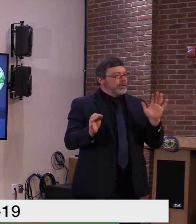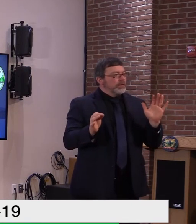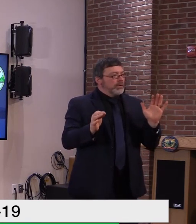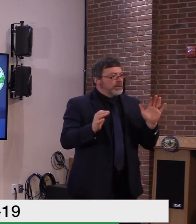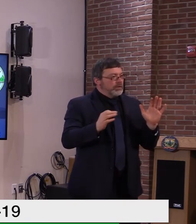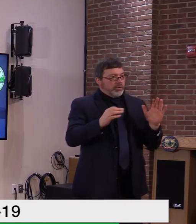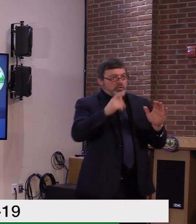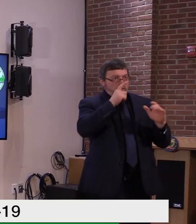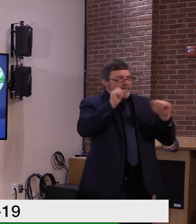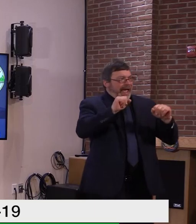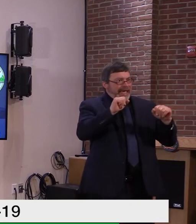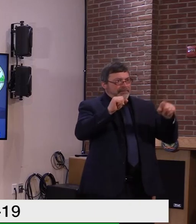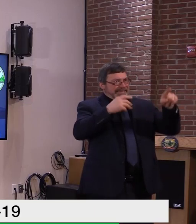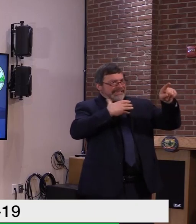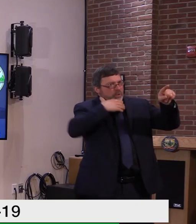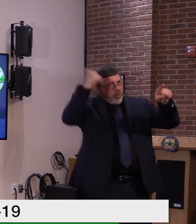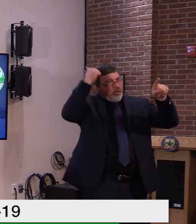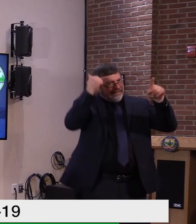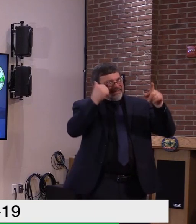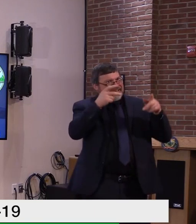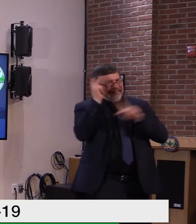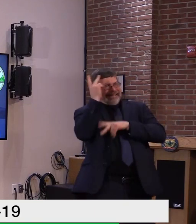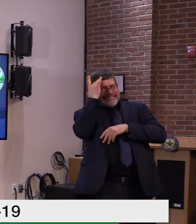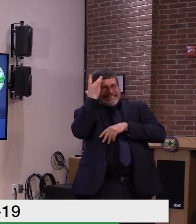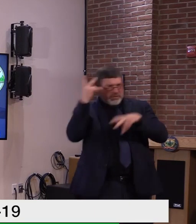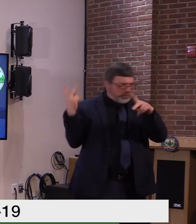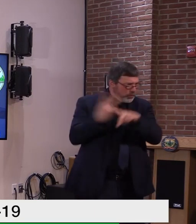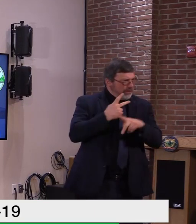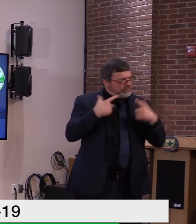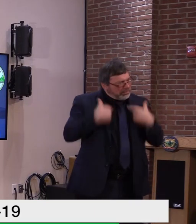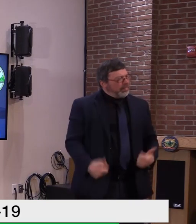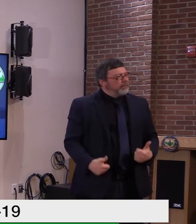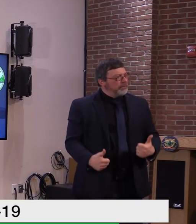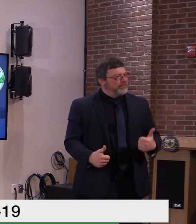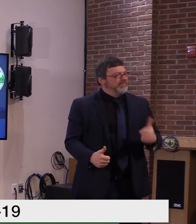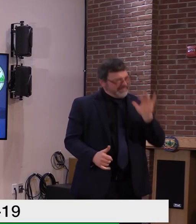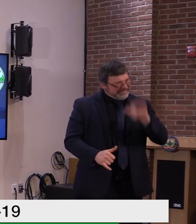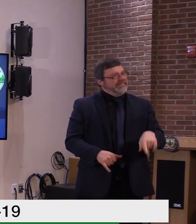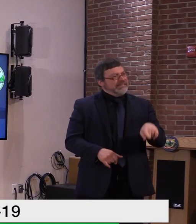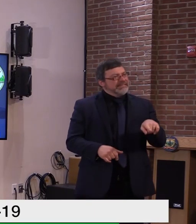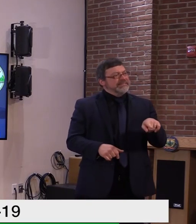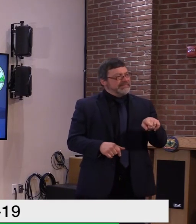through long-term care facilities, EMS, home health, those sort of